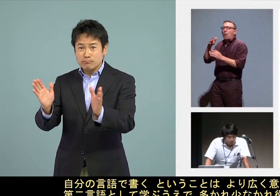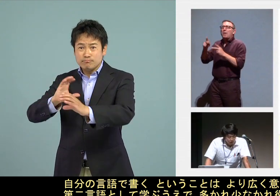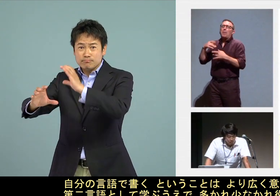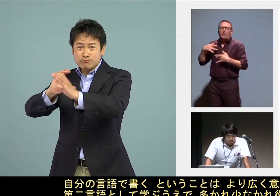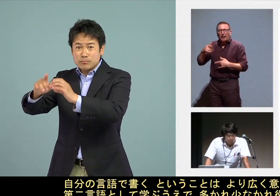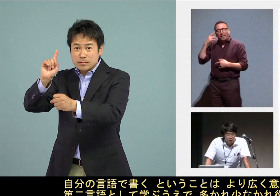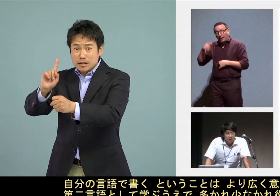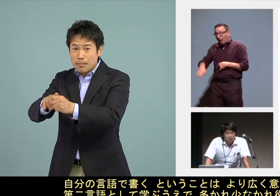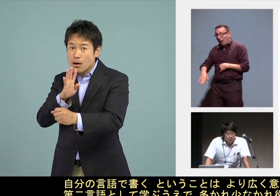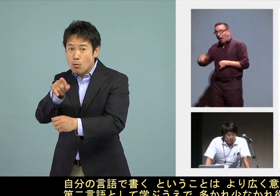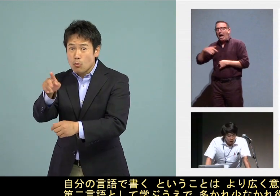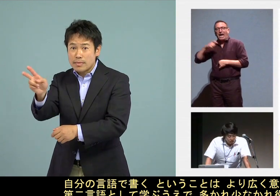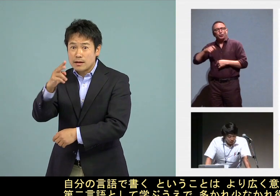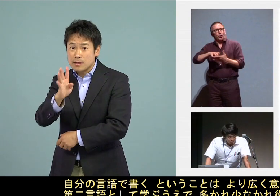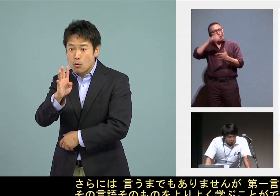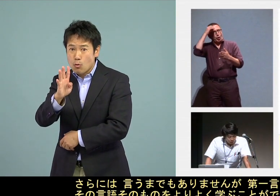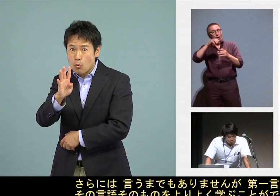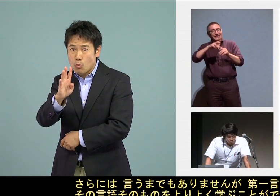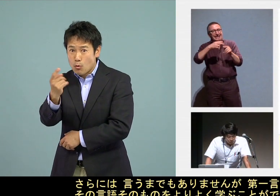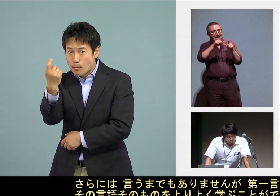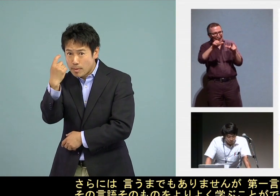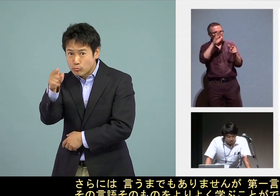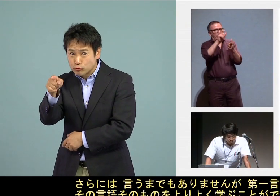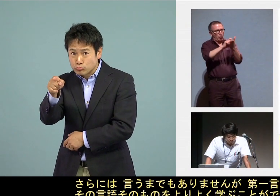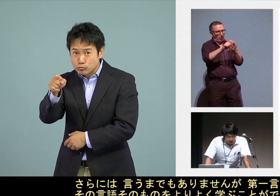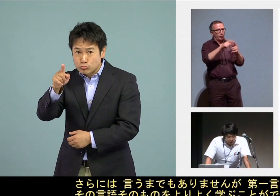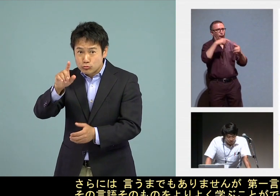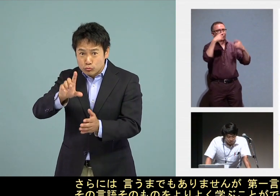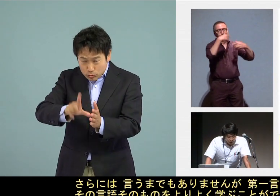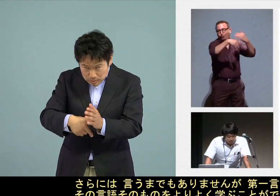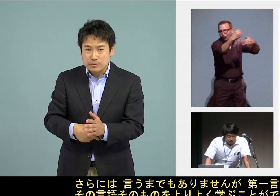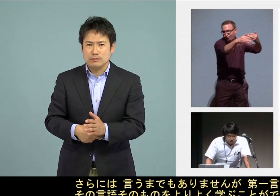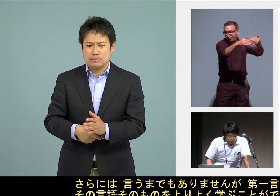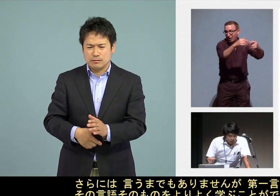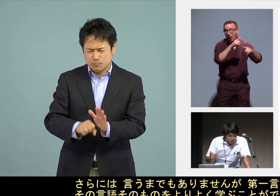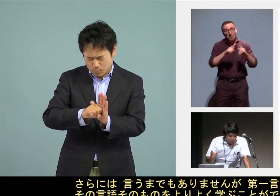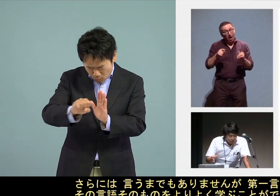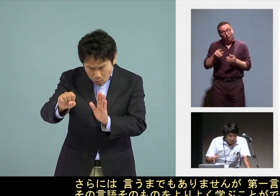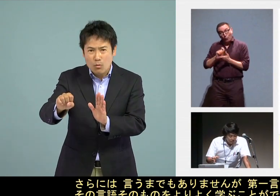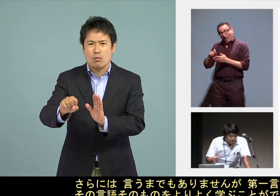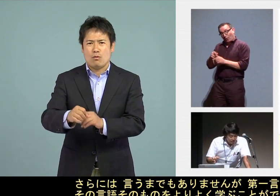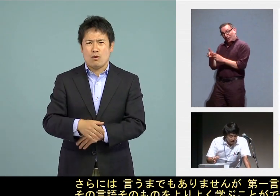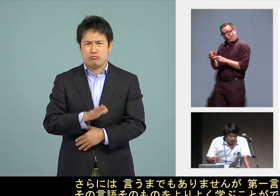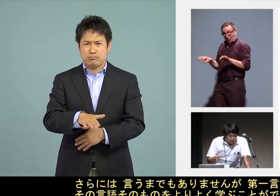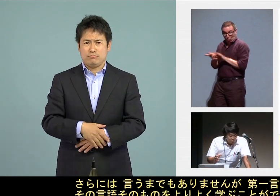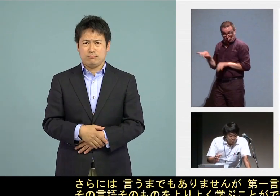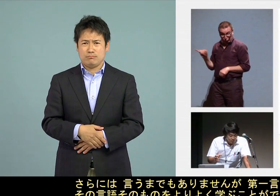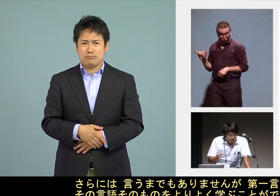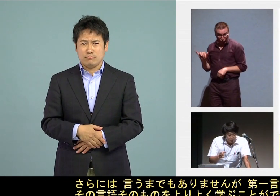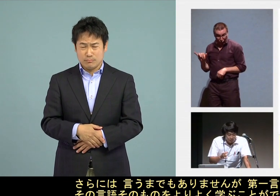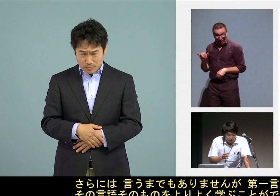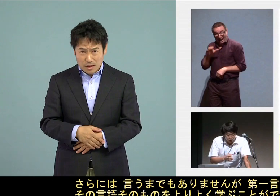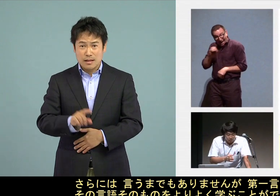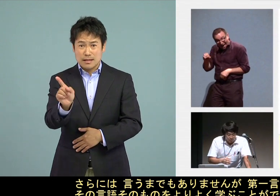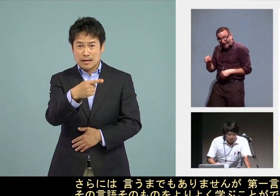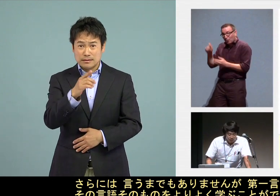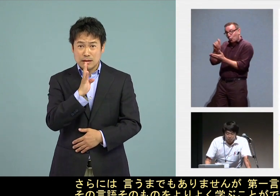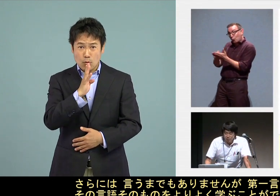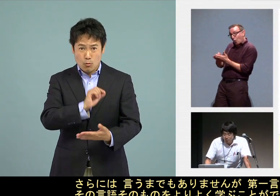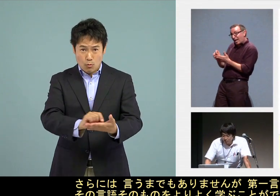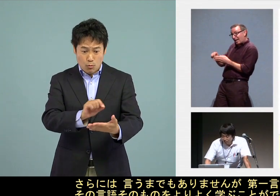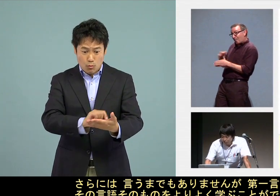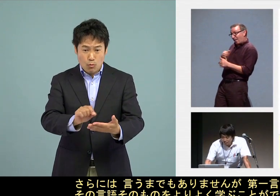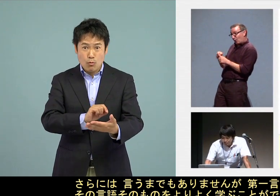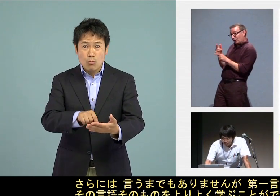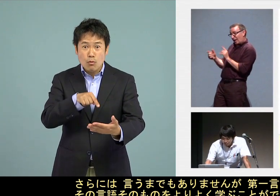language of wider communication. Furthermore, needless to say, writing one's first language can also facilitate learning the